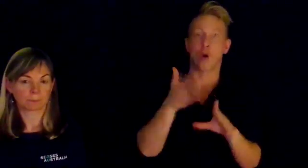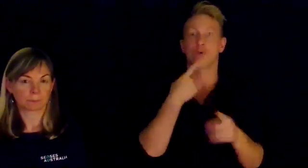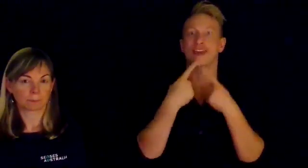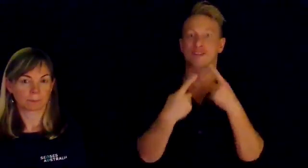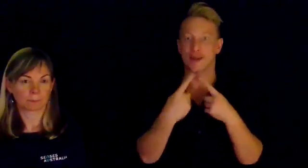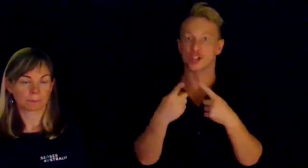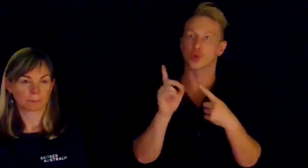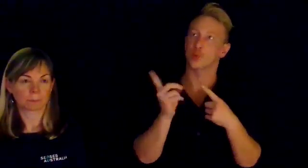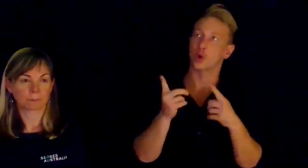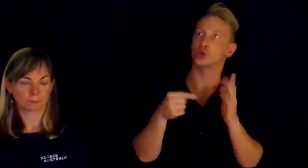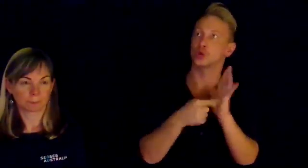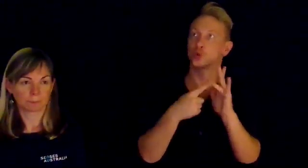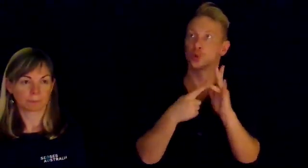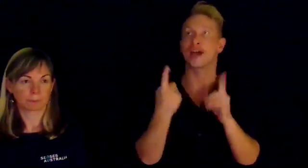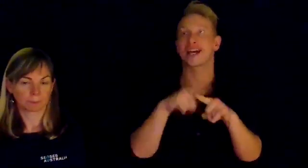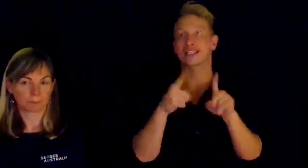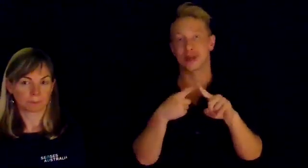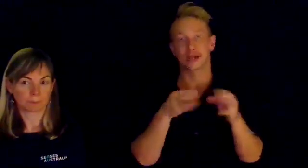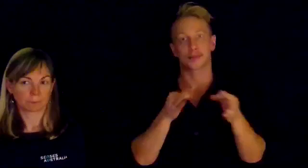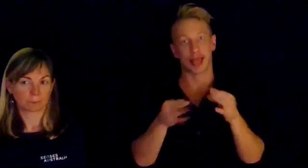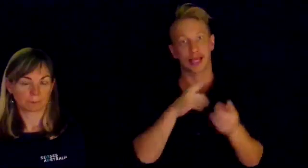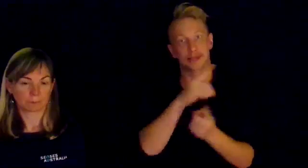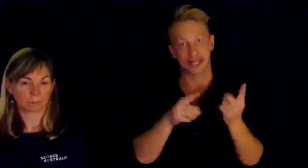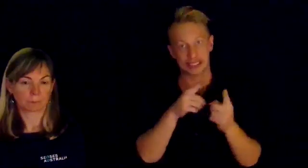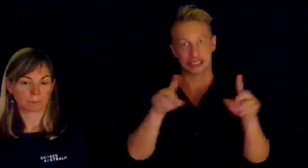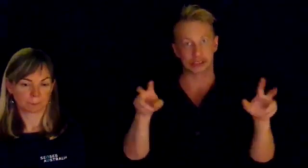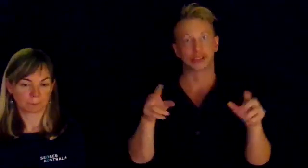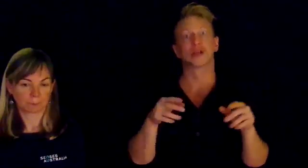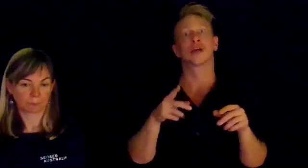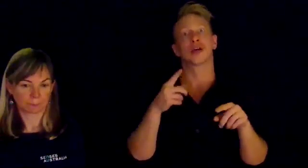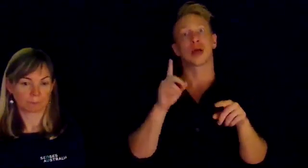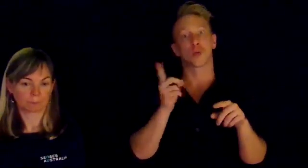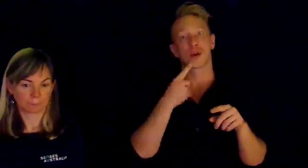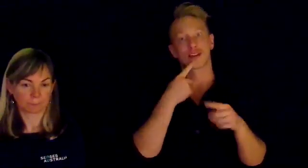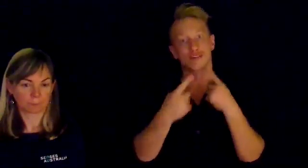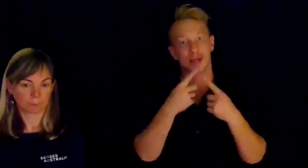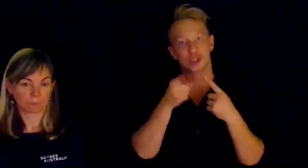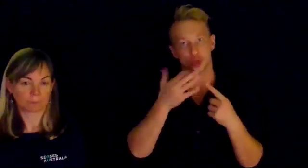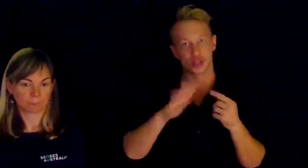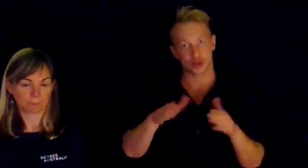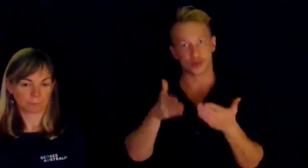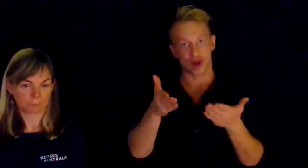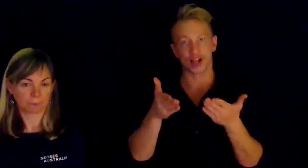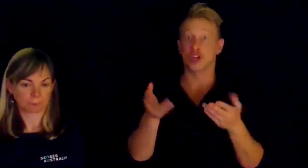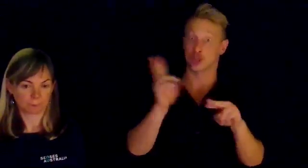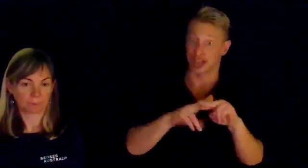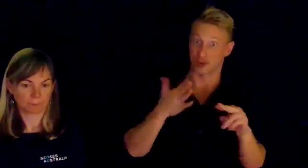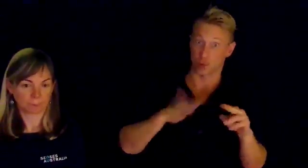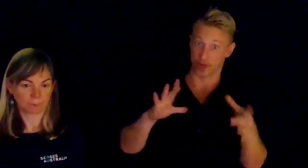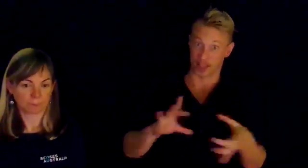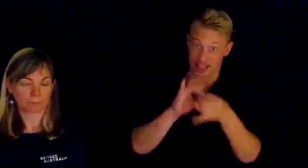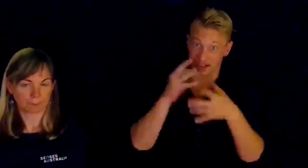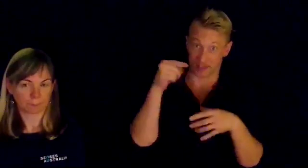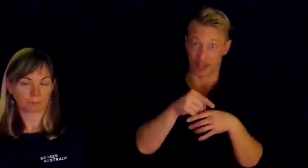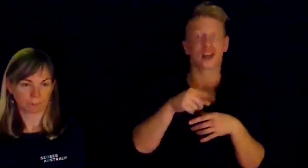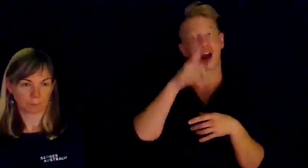expect in your planning meeting and what sort of information you need to provide. So if anyone wants the link for that, I'm happy to provide it.